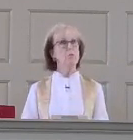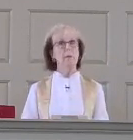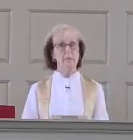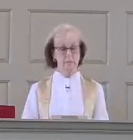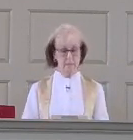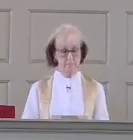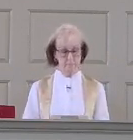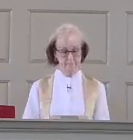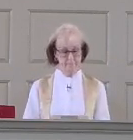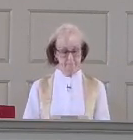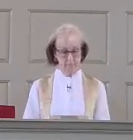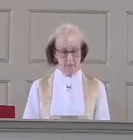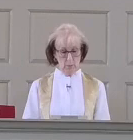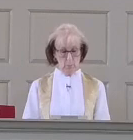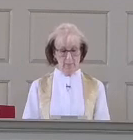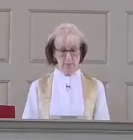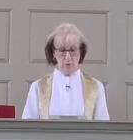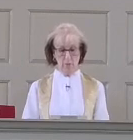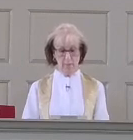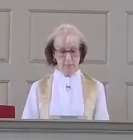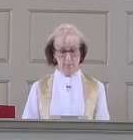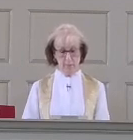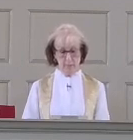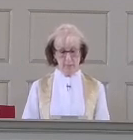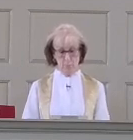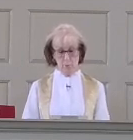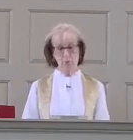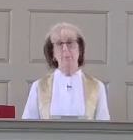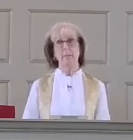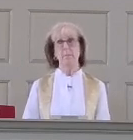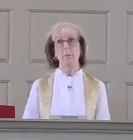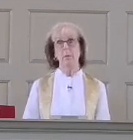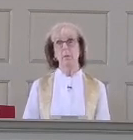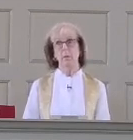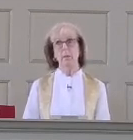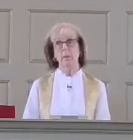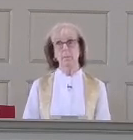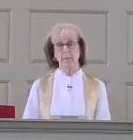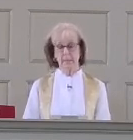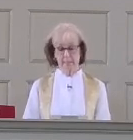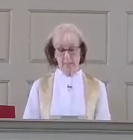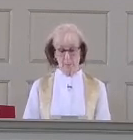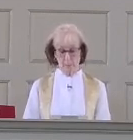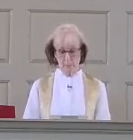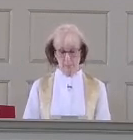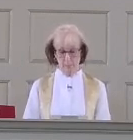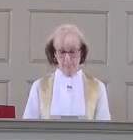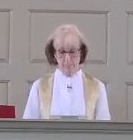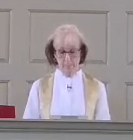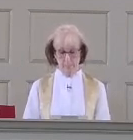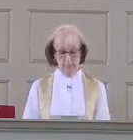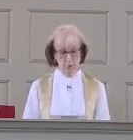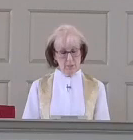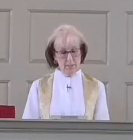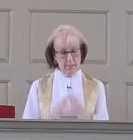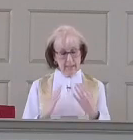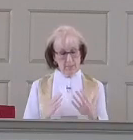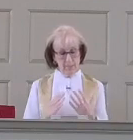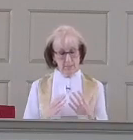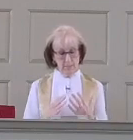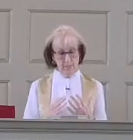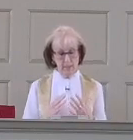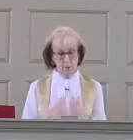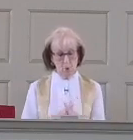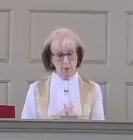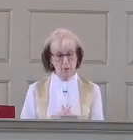Jesus had directed them. When they saw him, they worshiped him, but they doubted. And Jesus came